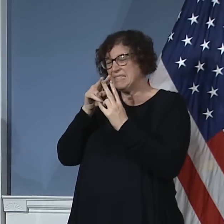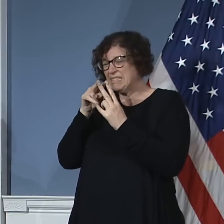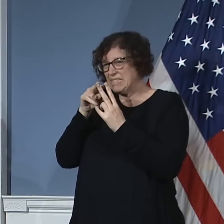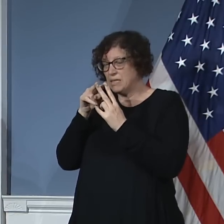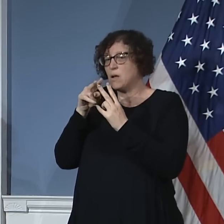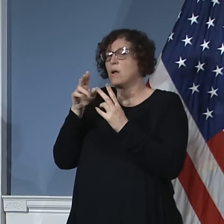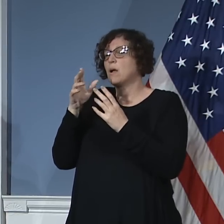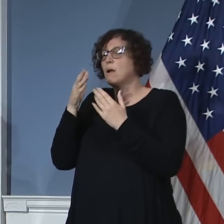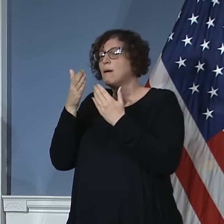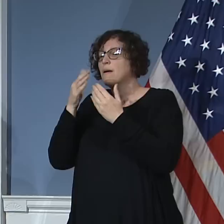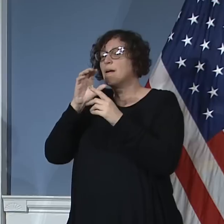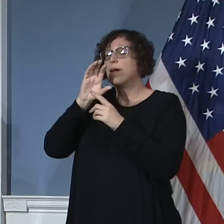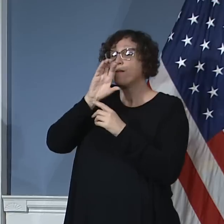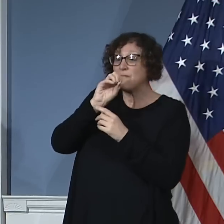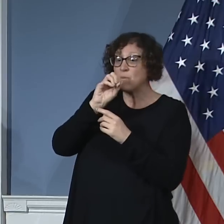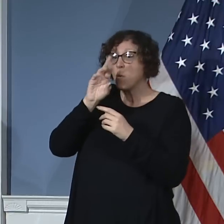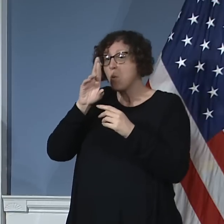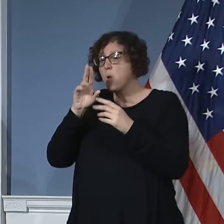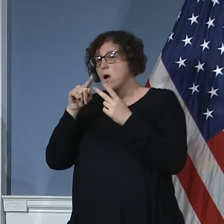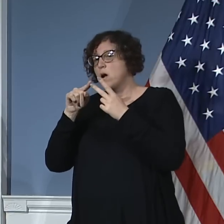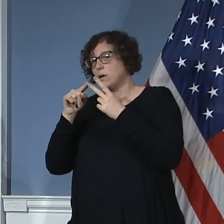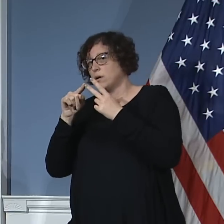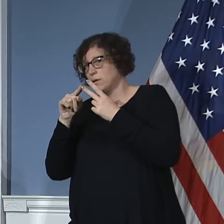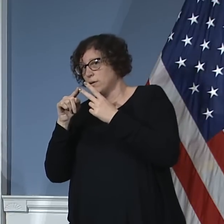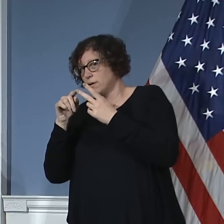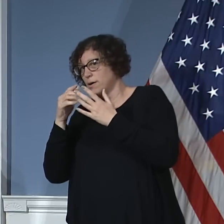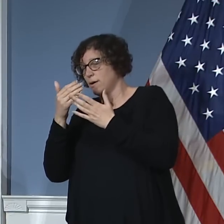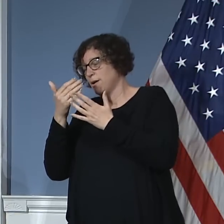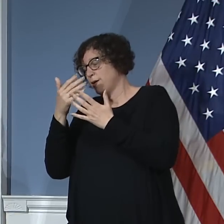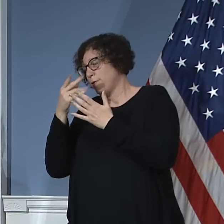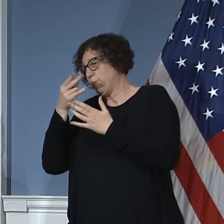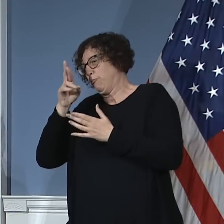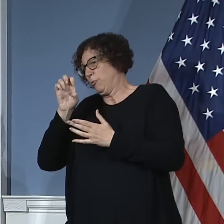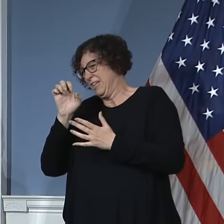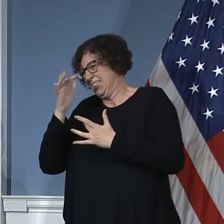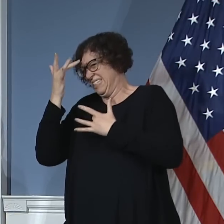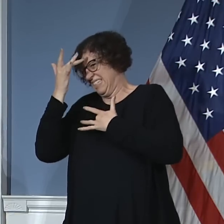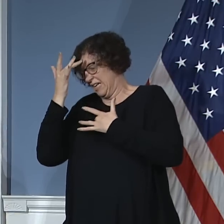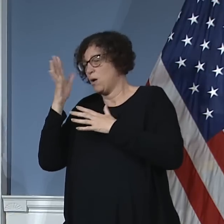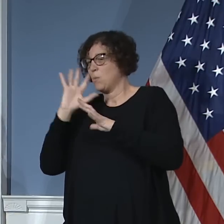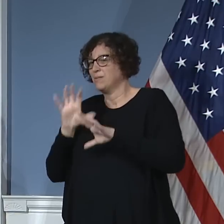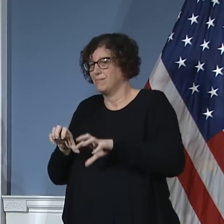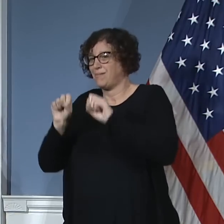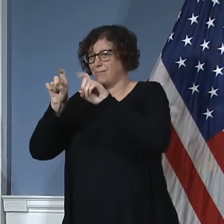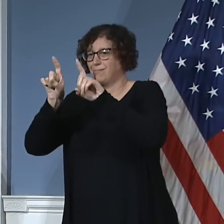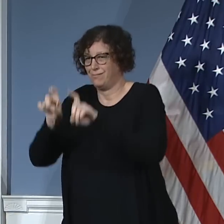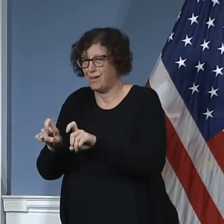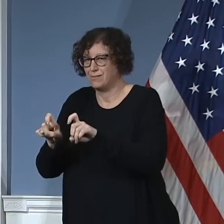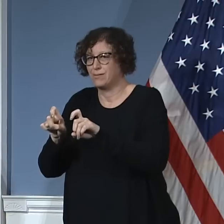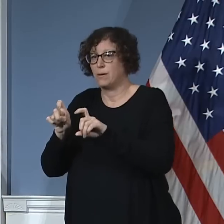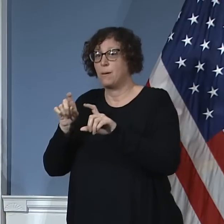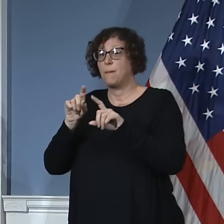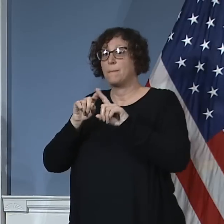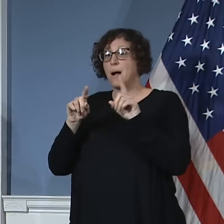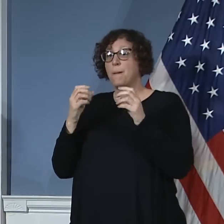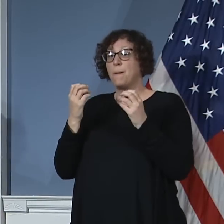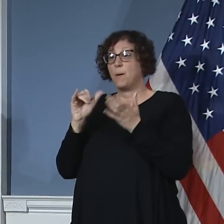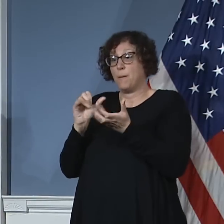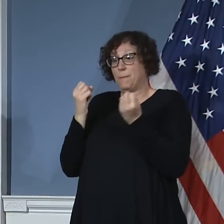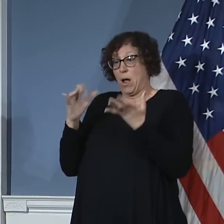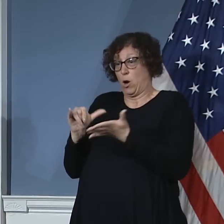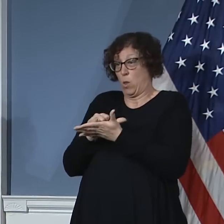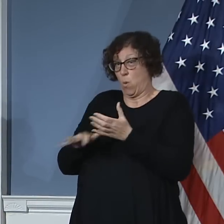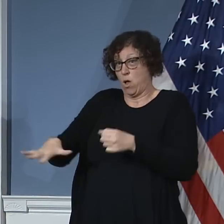Yorkers who may be less than 50 and have those chronic conditions. So I think what we're seeing is a shift in